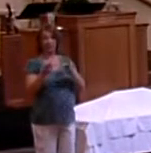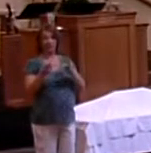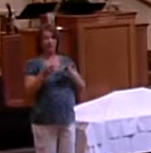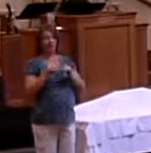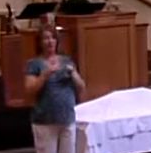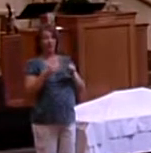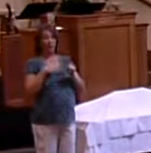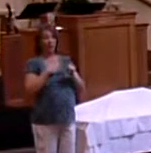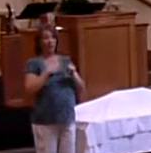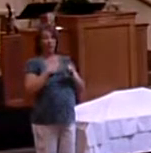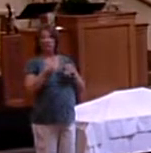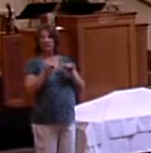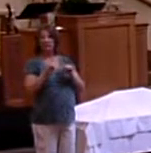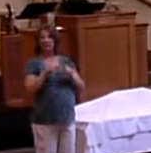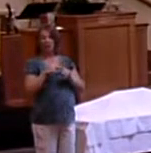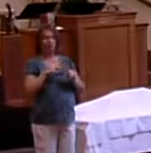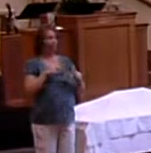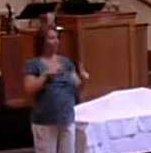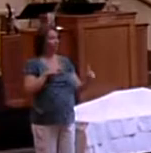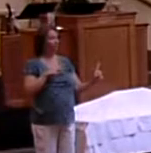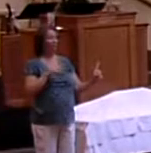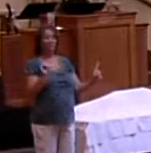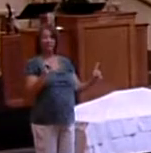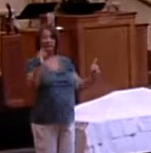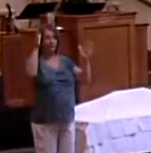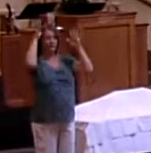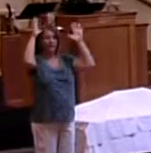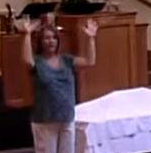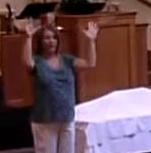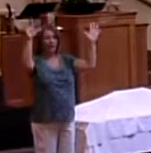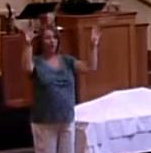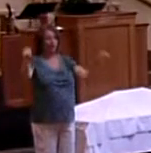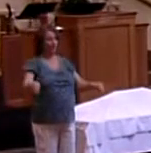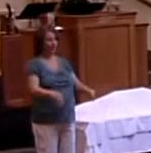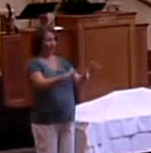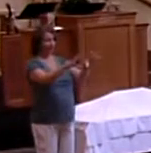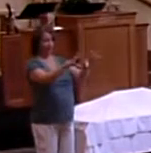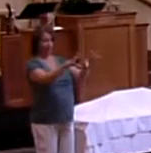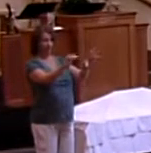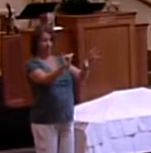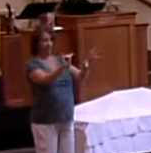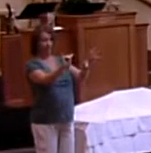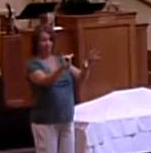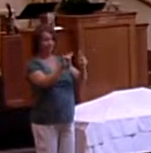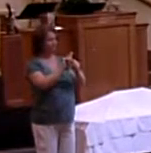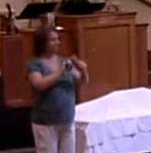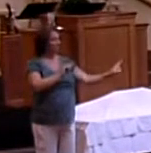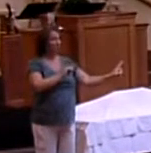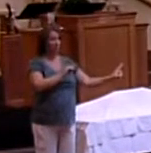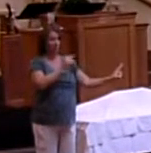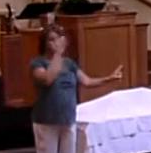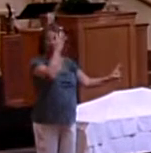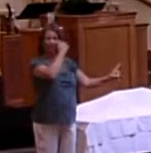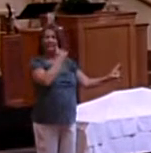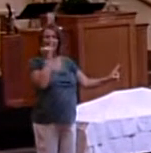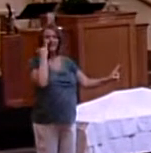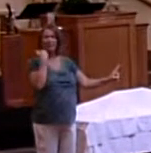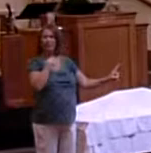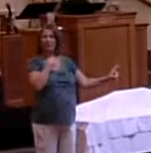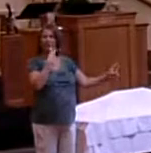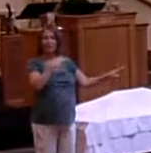running, like a deer in the headlights. We're still running straight ahead. We know that if we would just turn and go back,